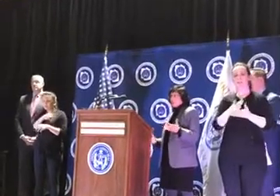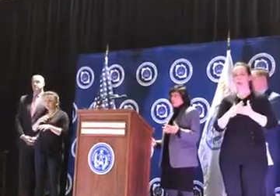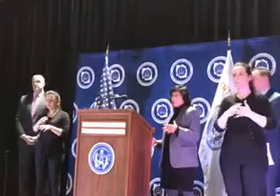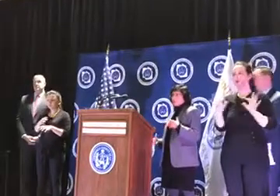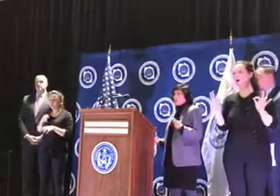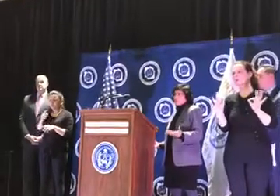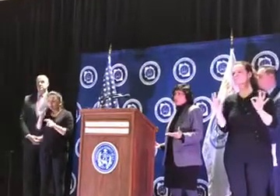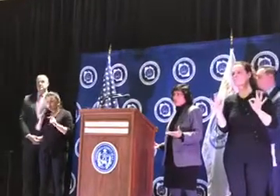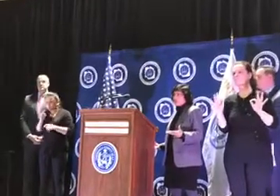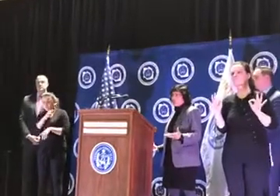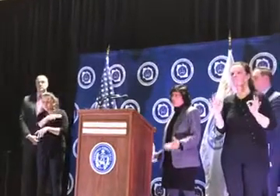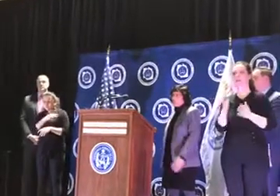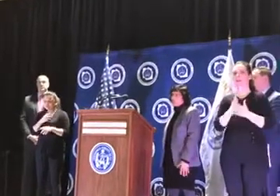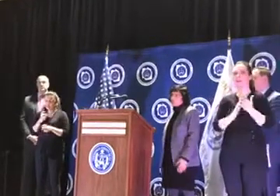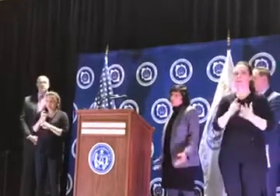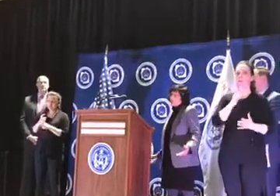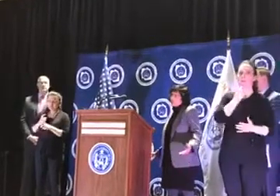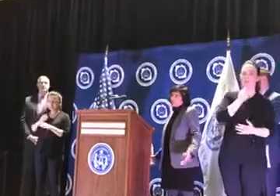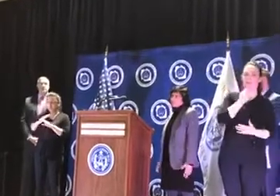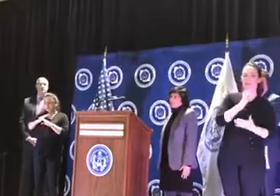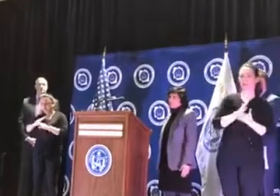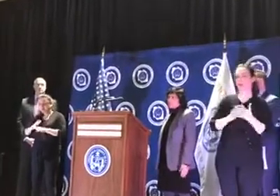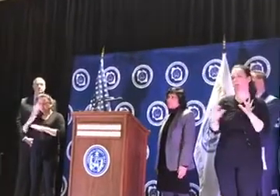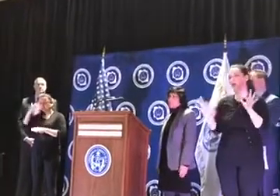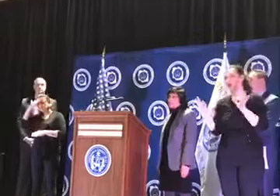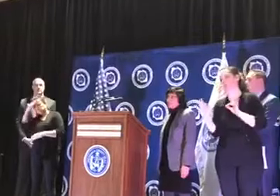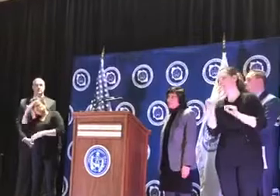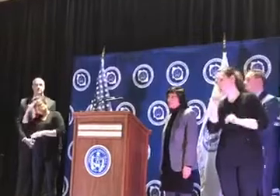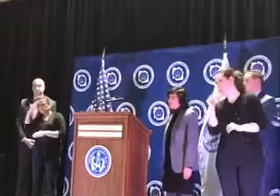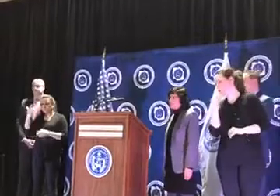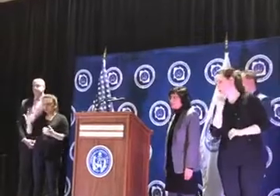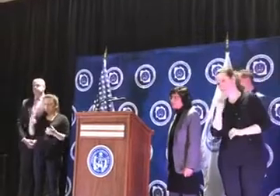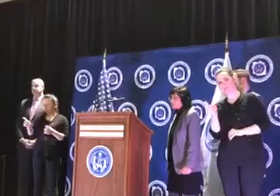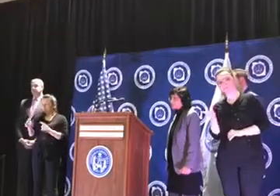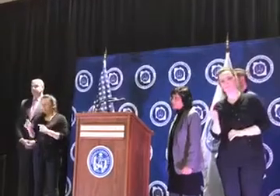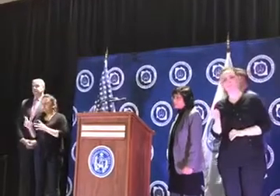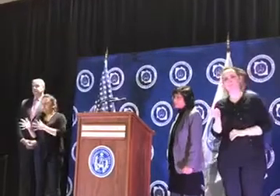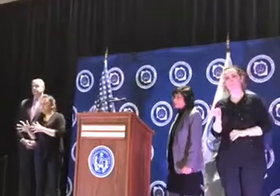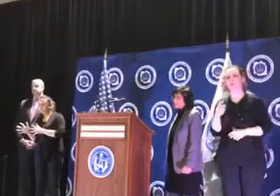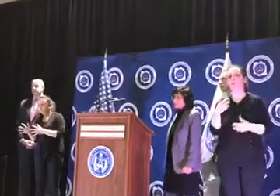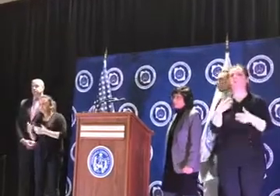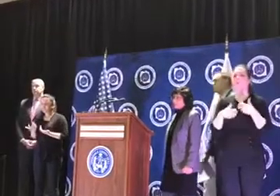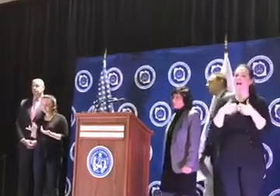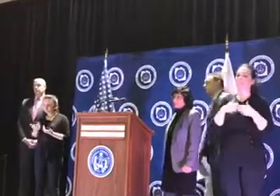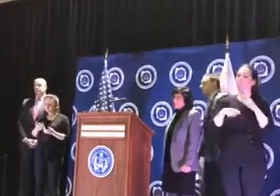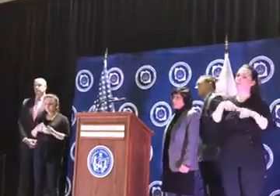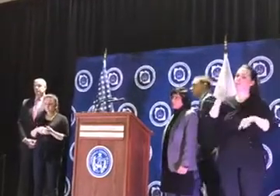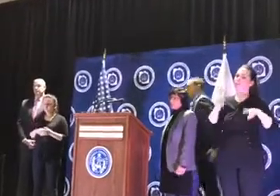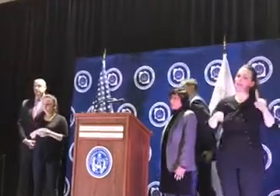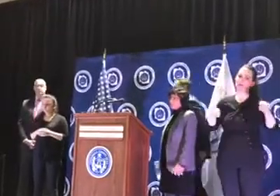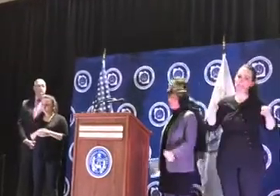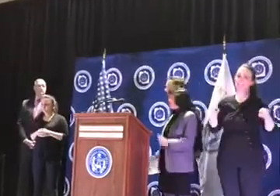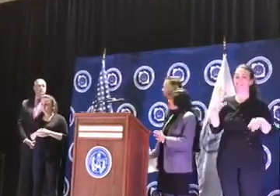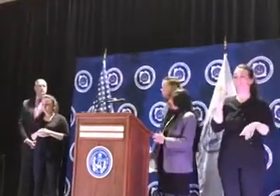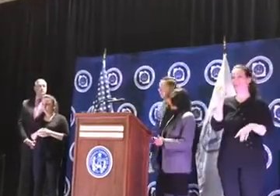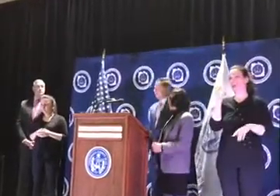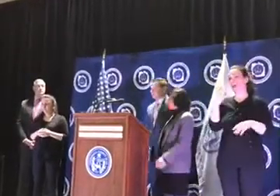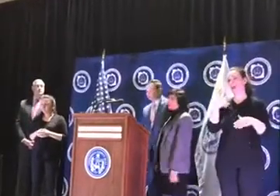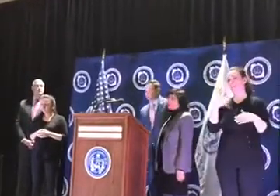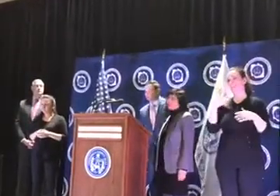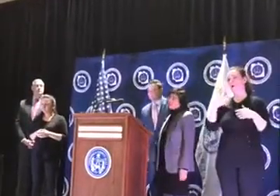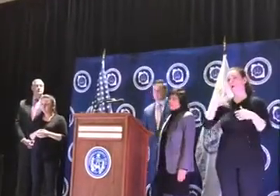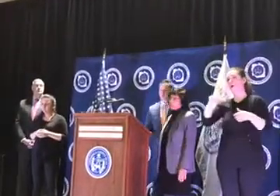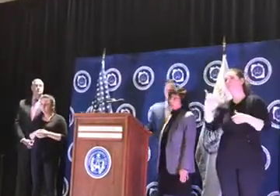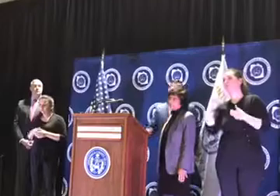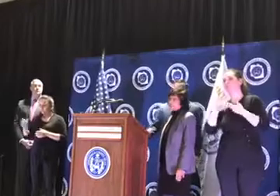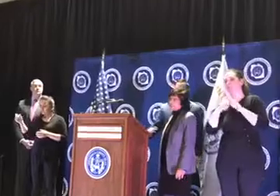which age group, what underlying condition, all these things do matter. How many hospitalizations? Was it up 4? from 4 No, still? 5. We